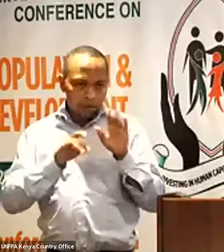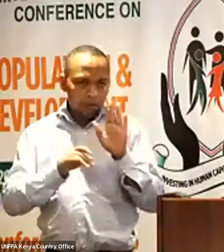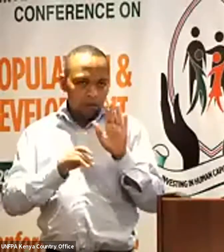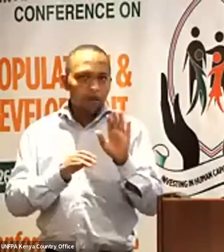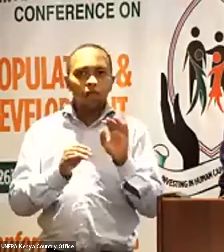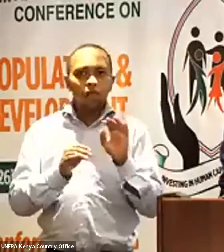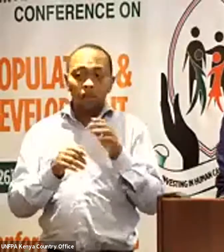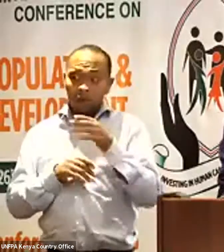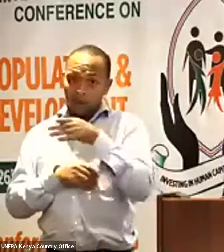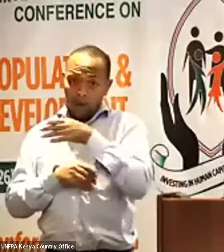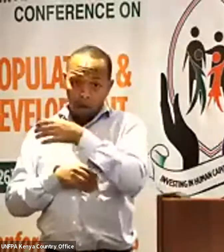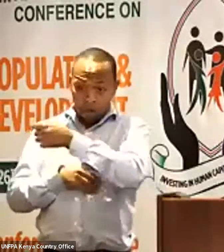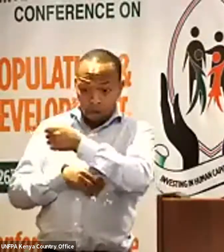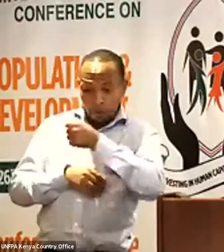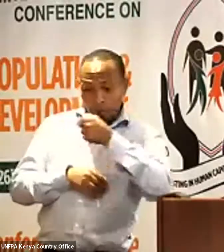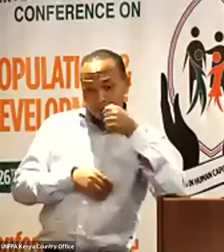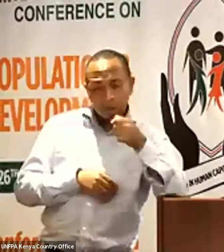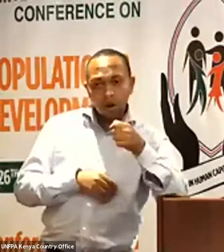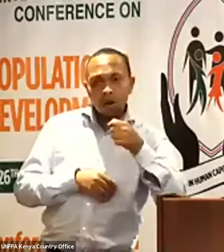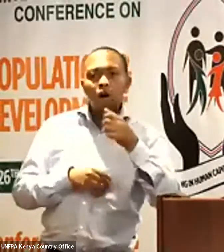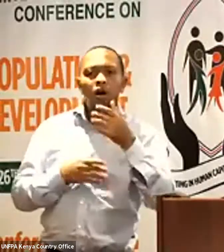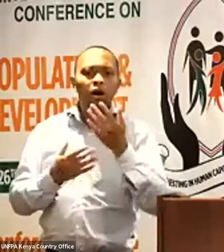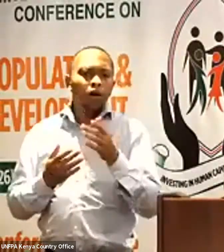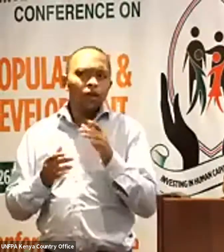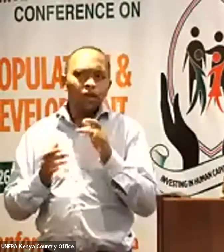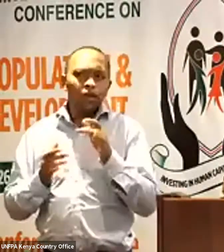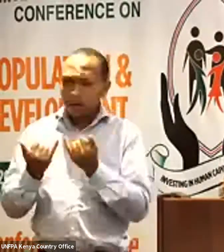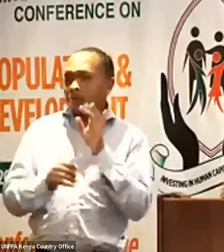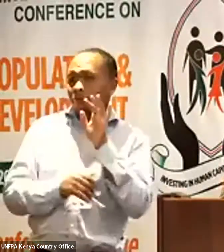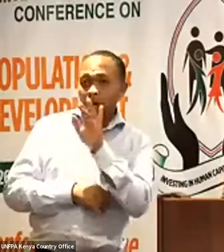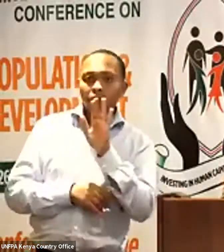put you there, or you can right now click and join that